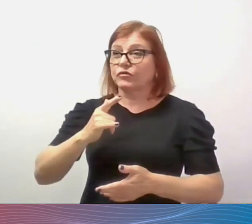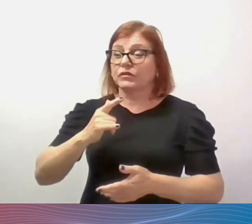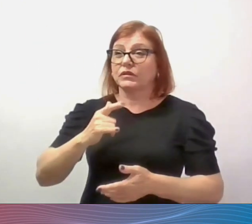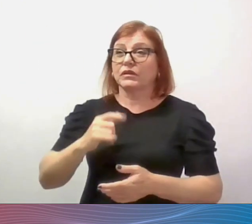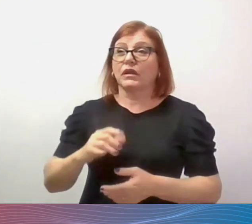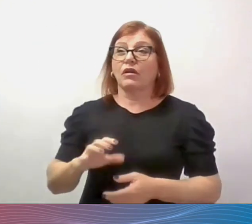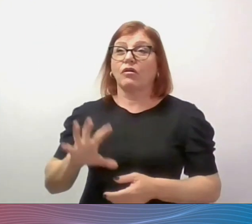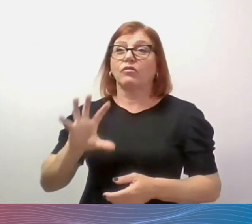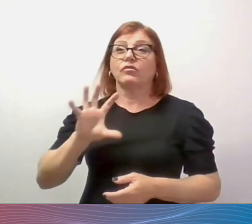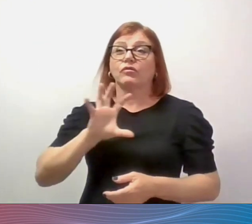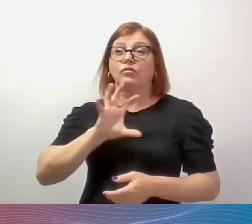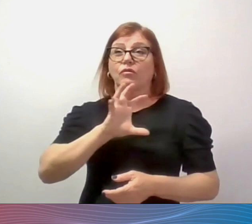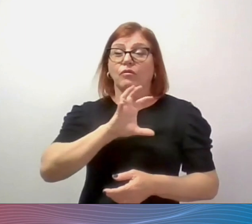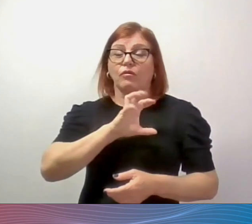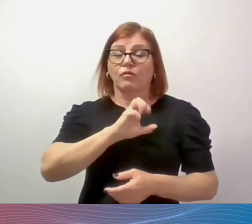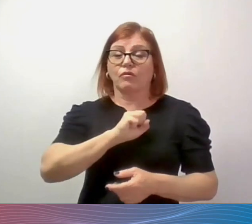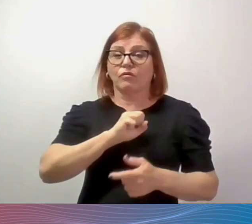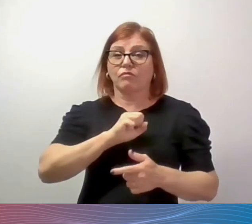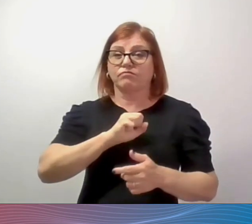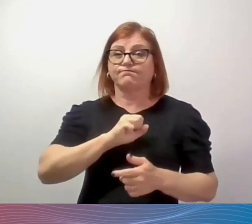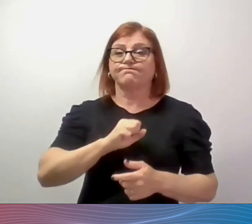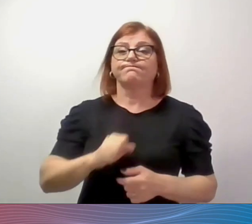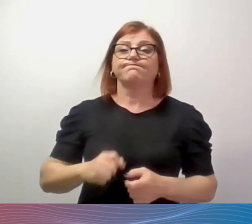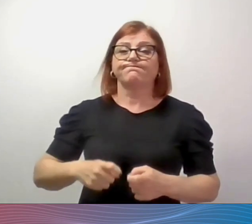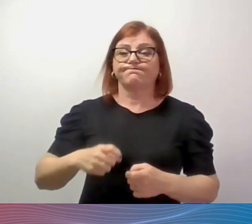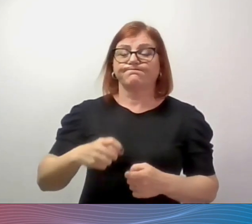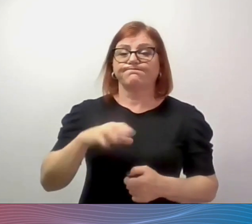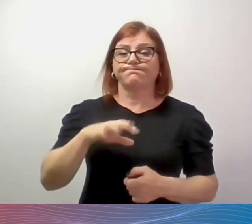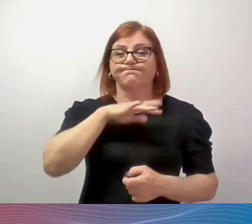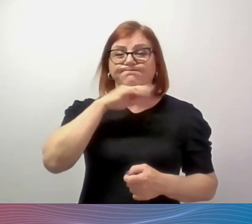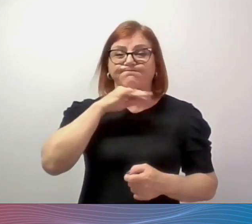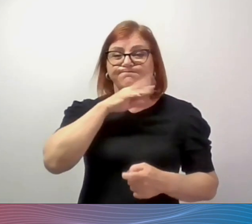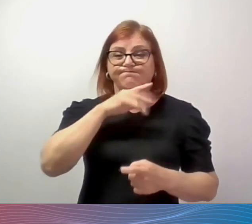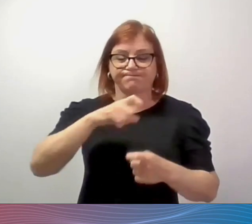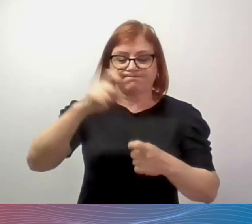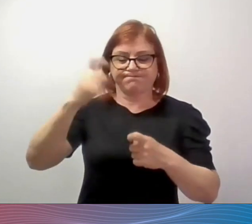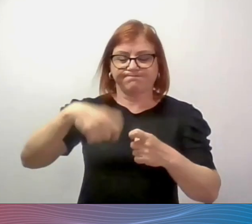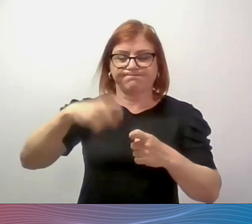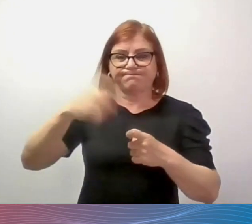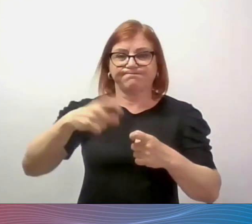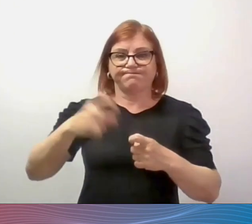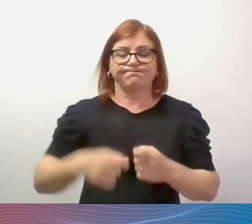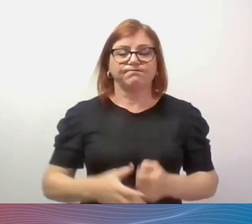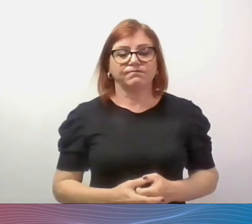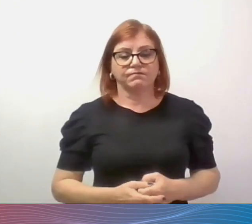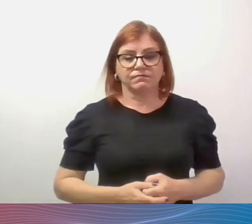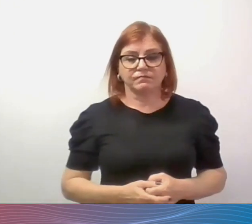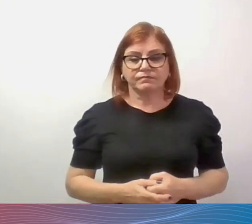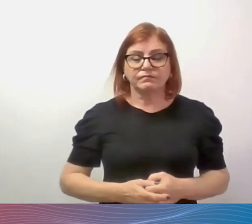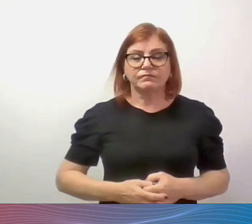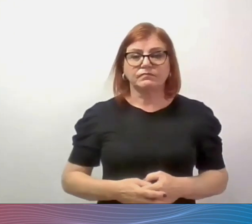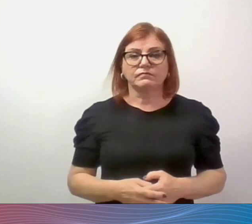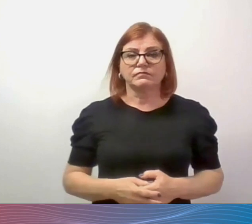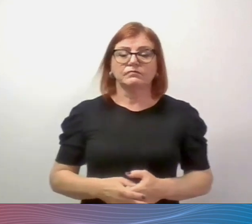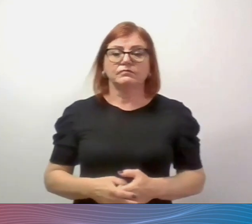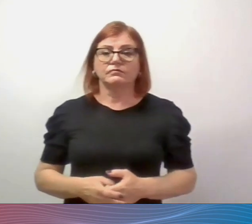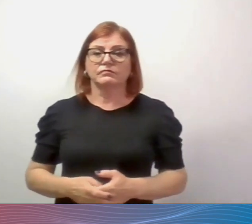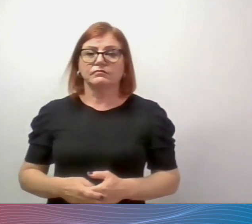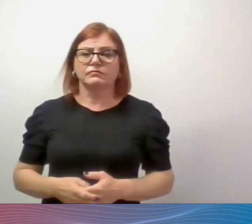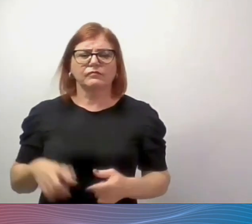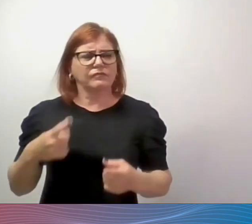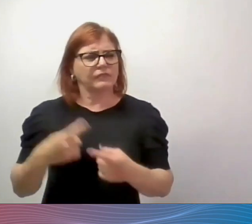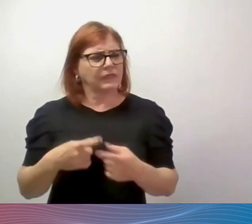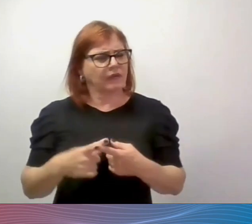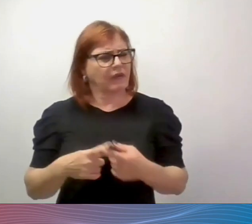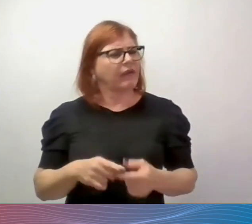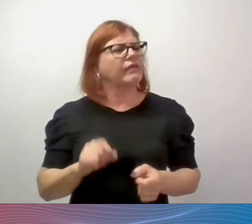confused with the love of God and immoral love. Por que você fez isso na boa por amor?